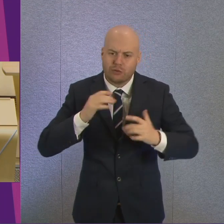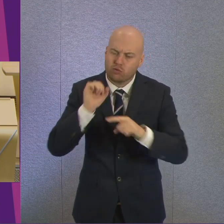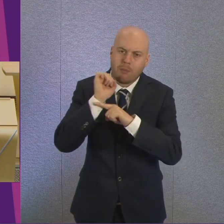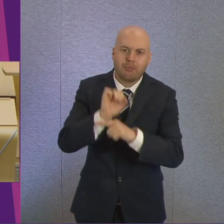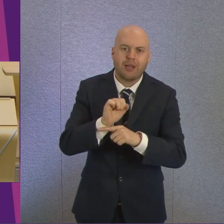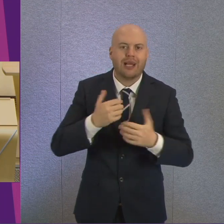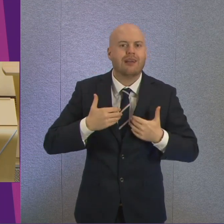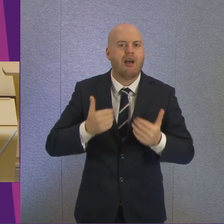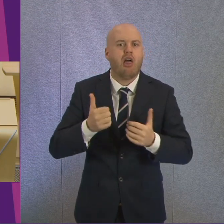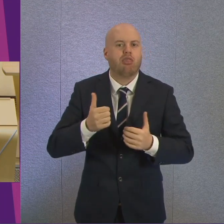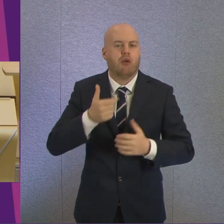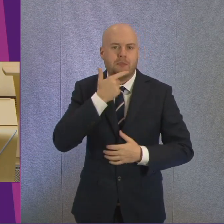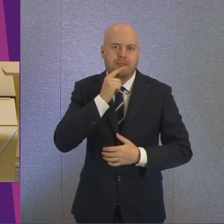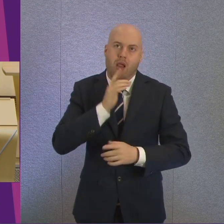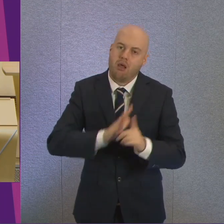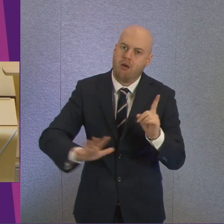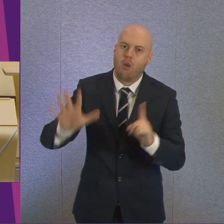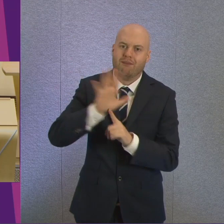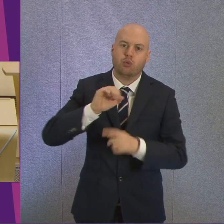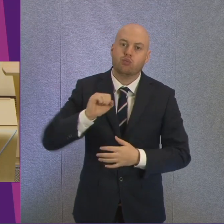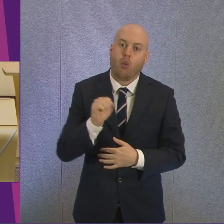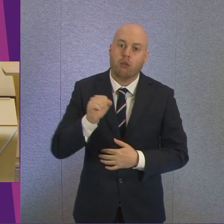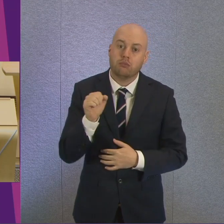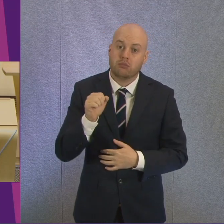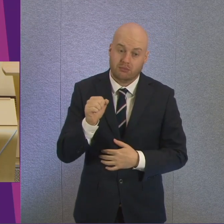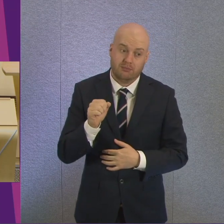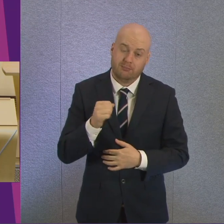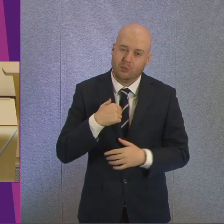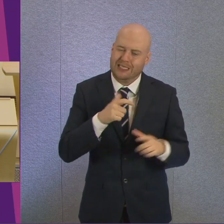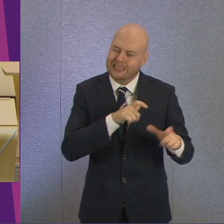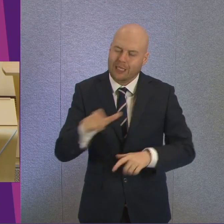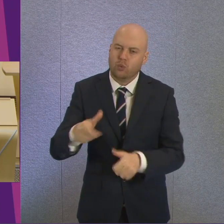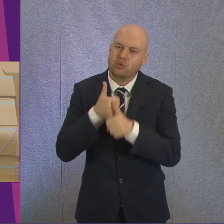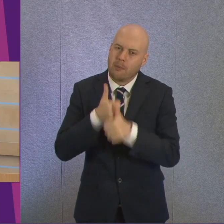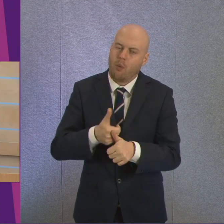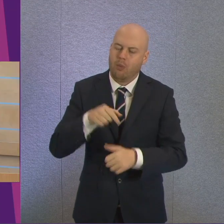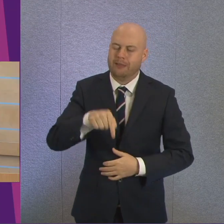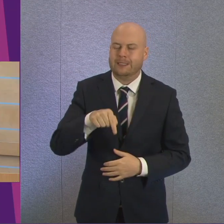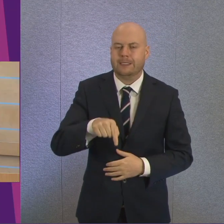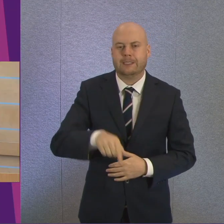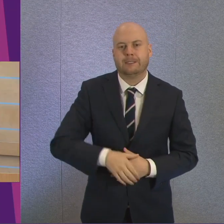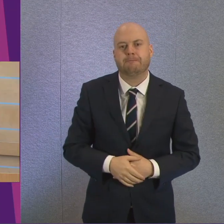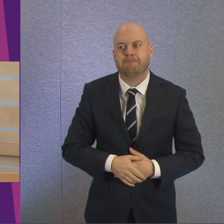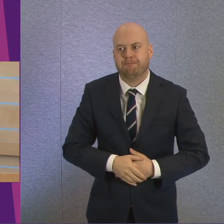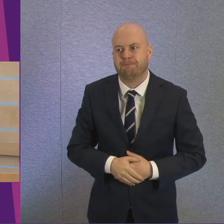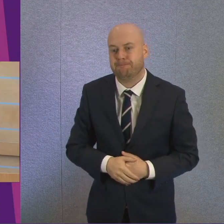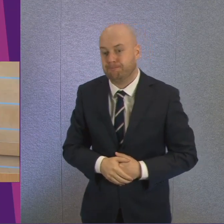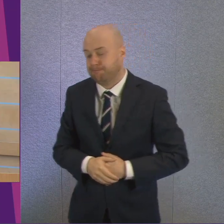in Scotland, and we continue to do all we can to support them.